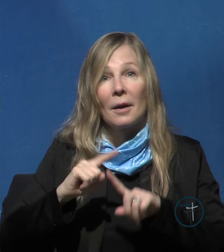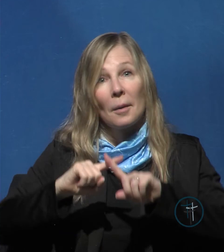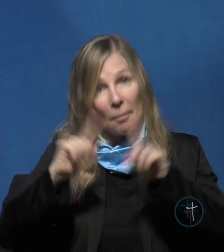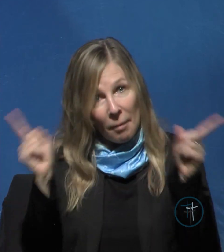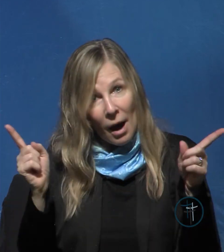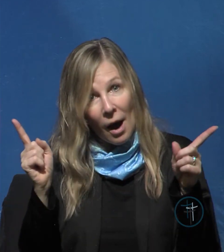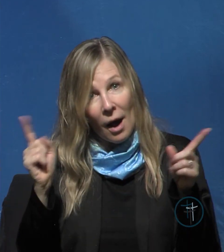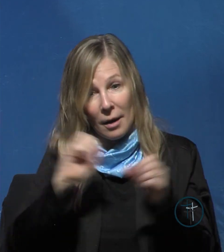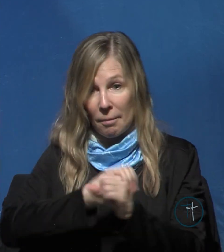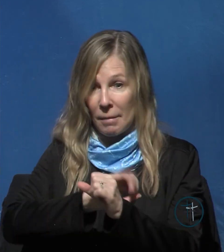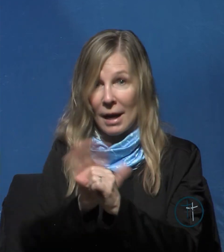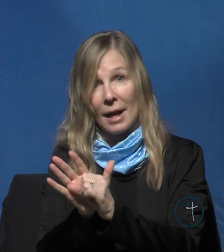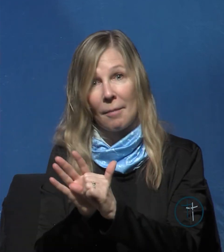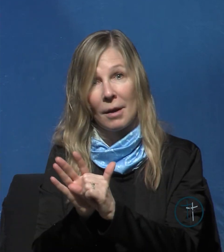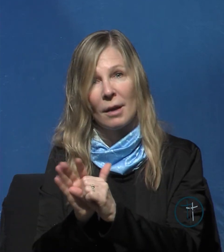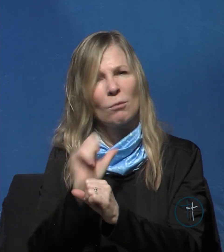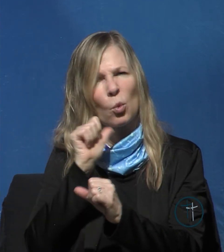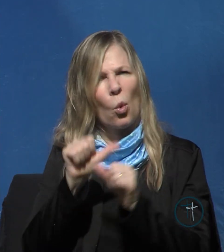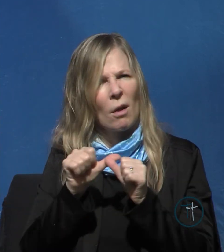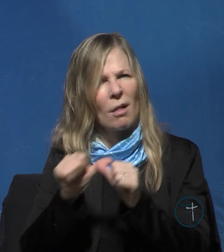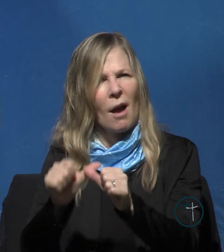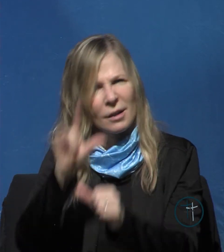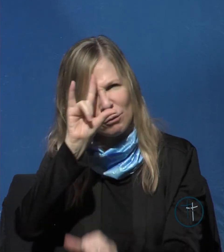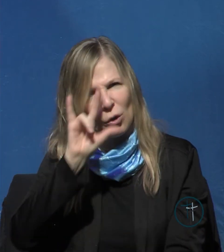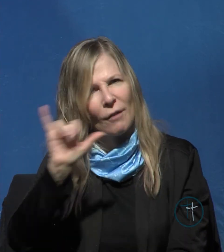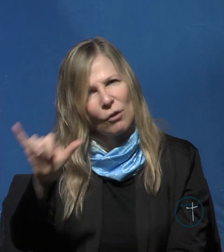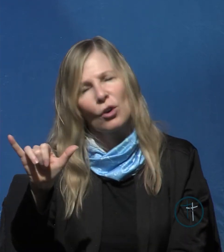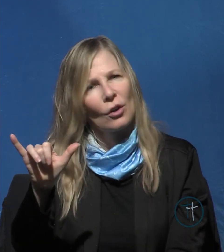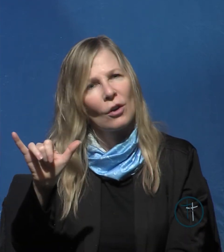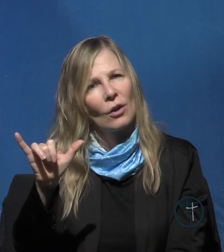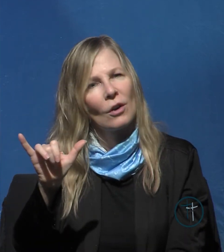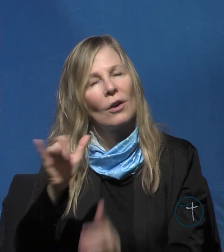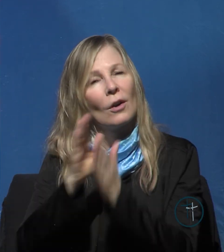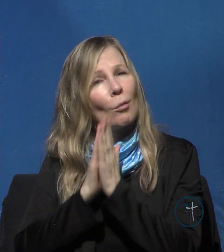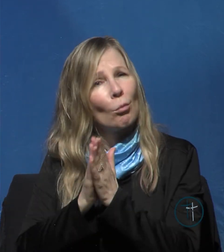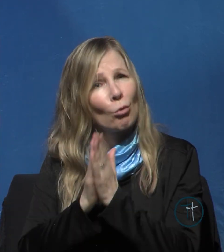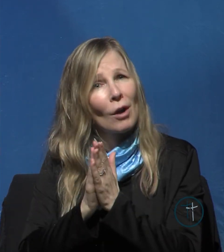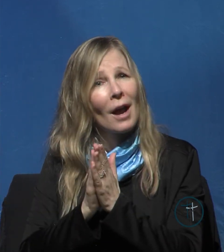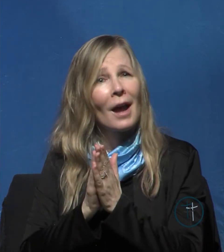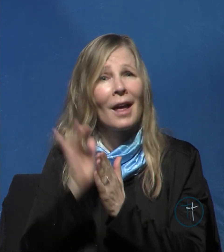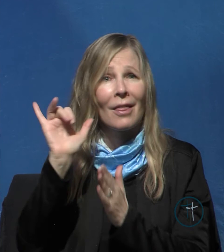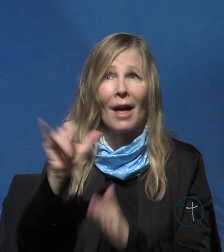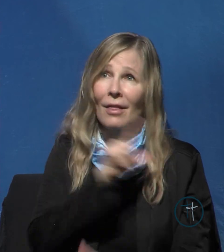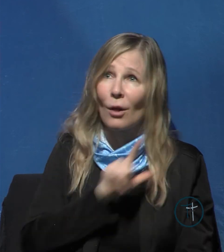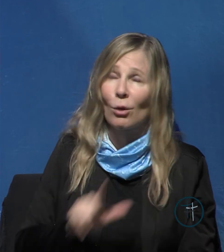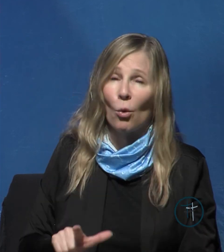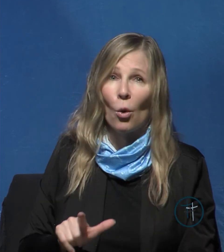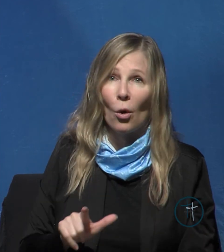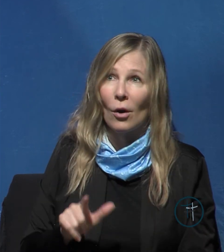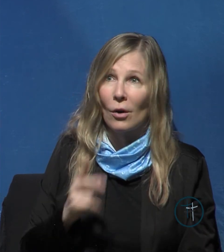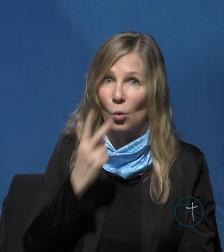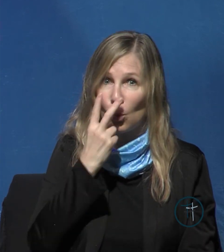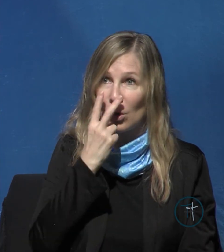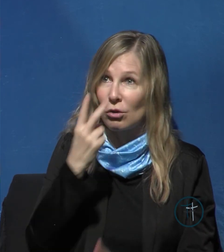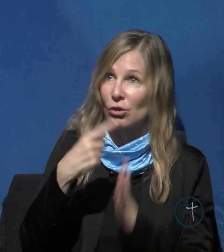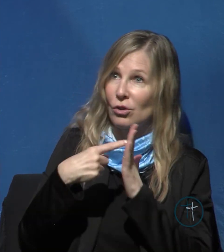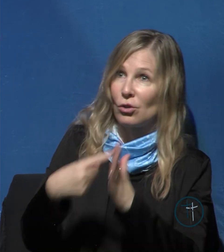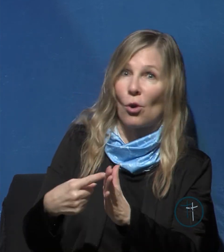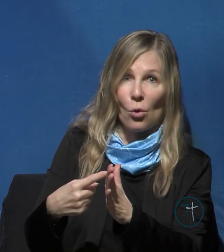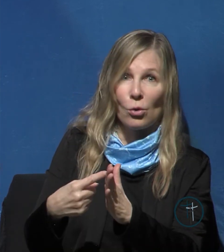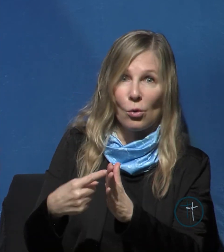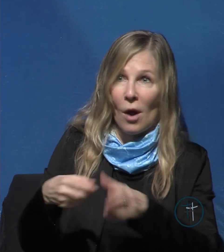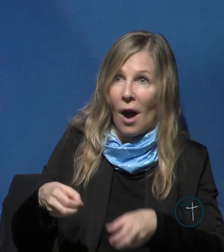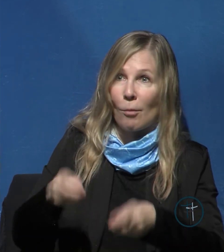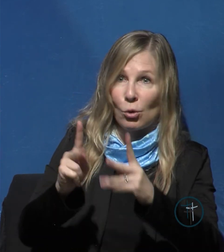But the pandemic won't last forever. Be praying now for the Lord to open your eyes to see the opportunities that He brings your